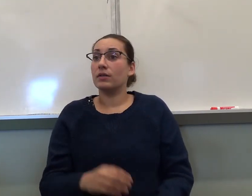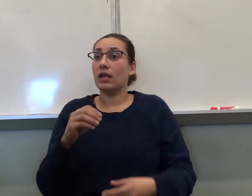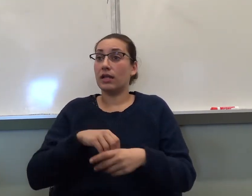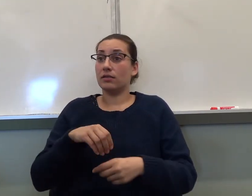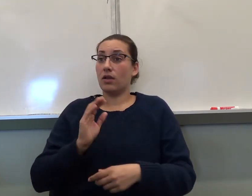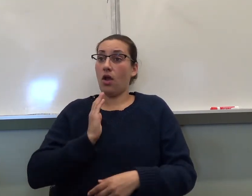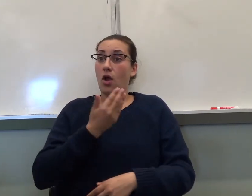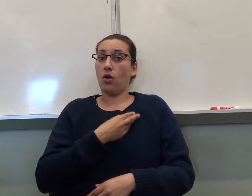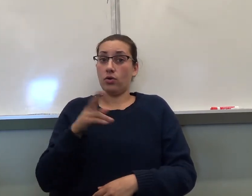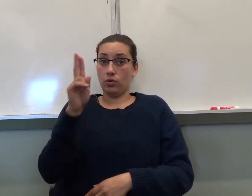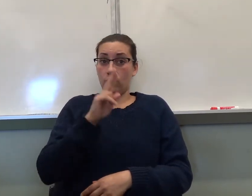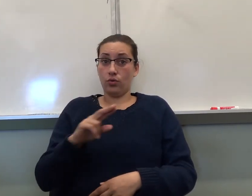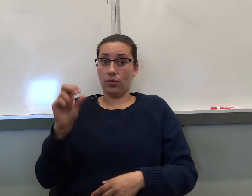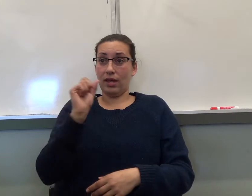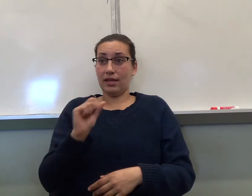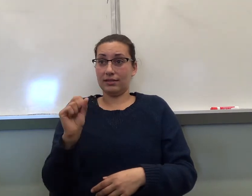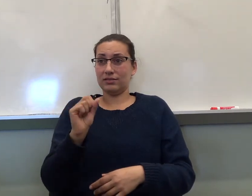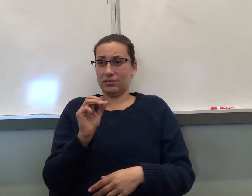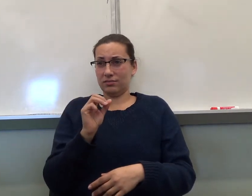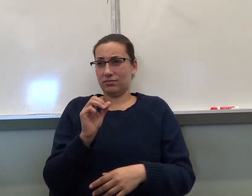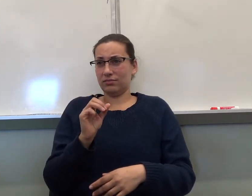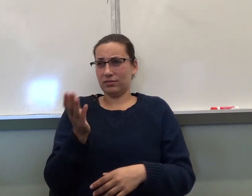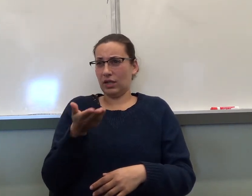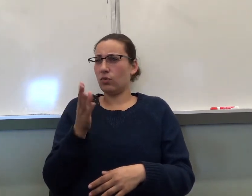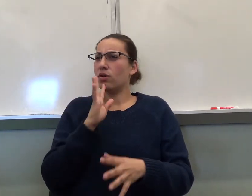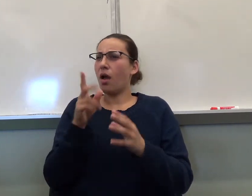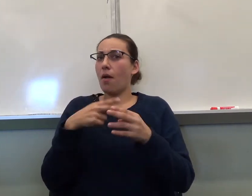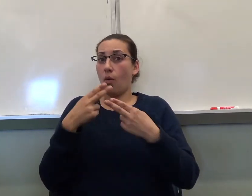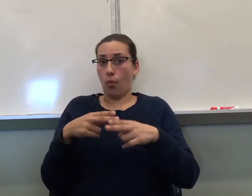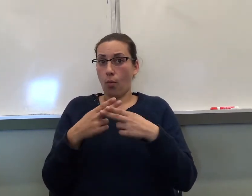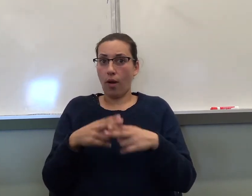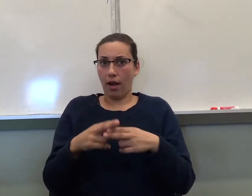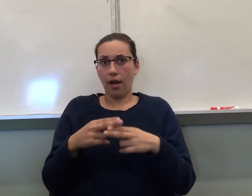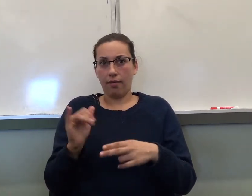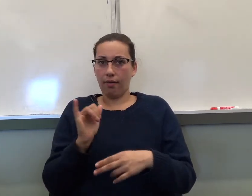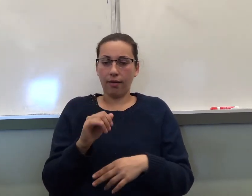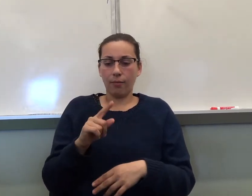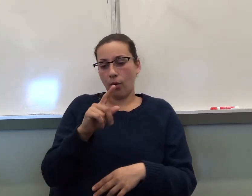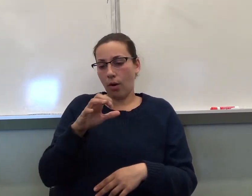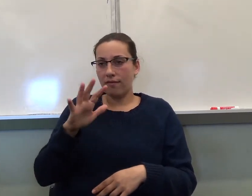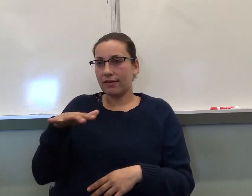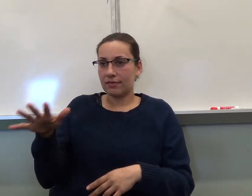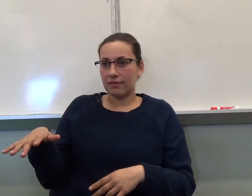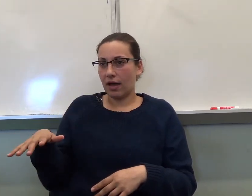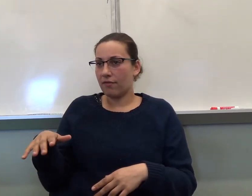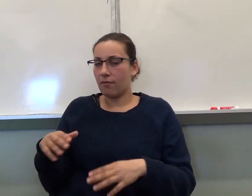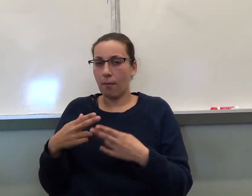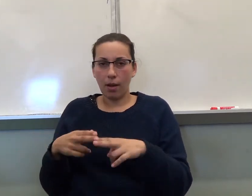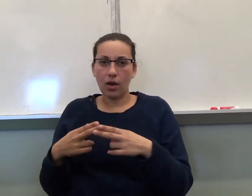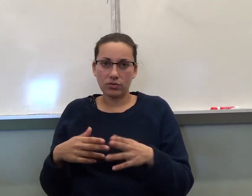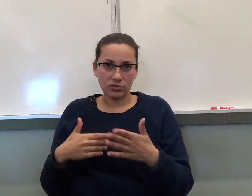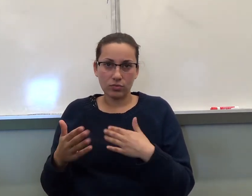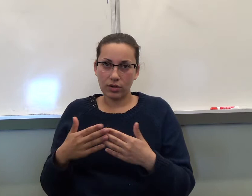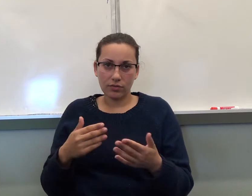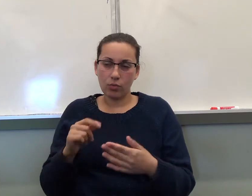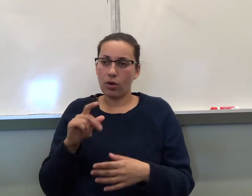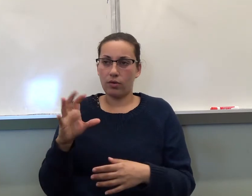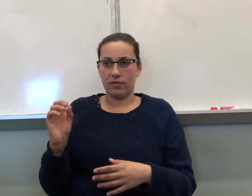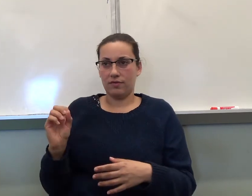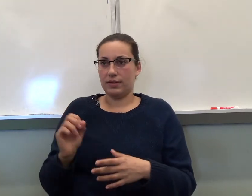customary system, we talk about weight, units of weight, huh? Person weighs 150 pounds, something like that. In the